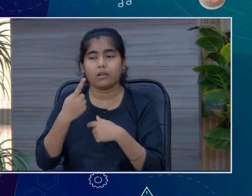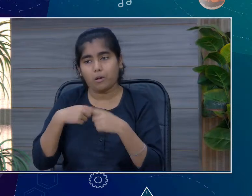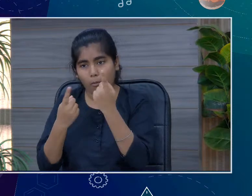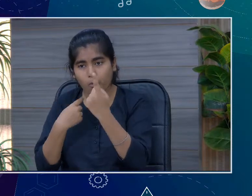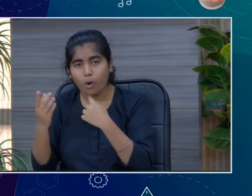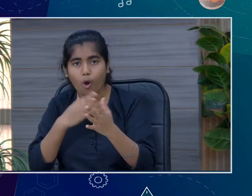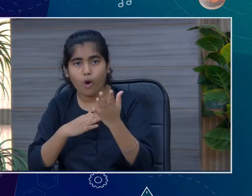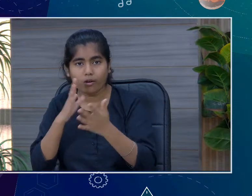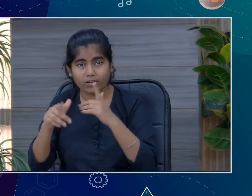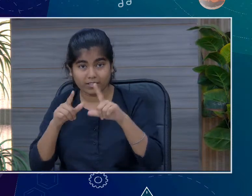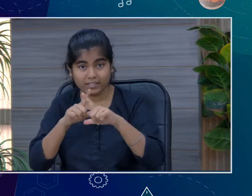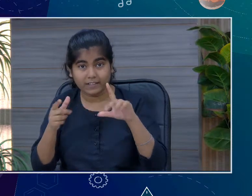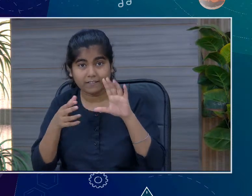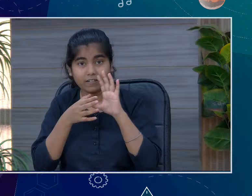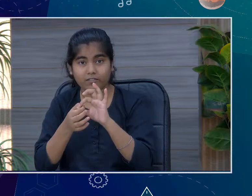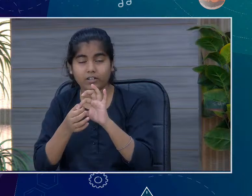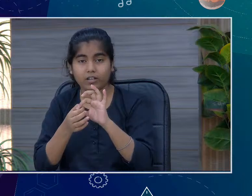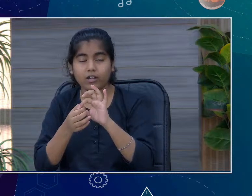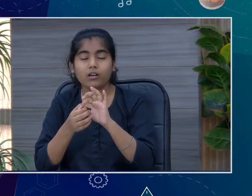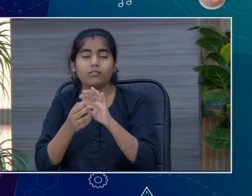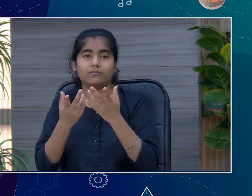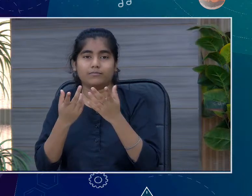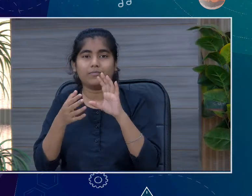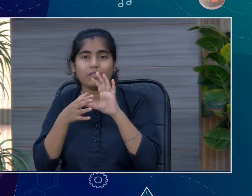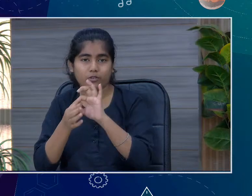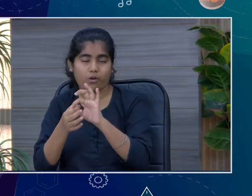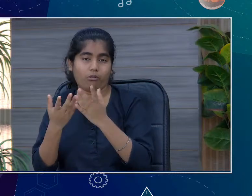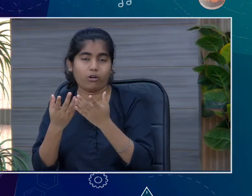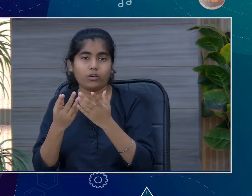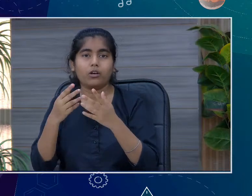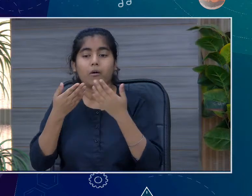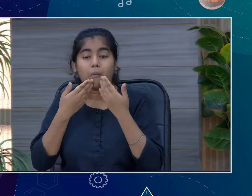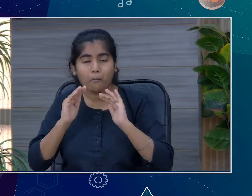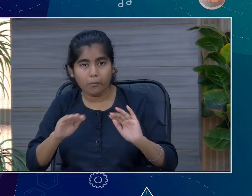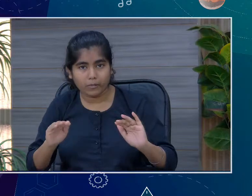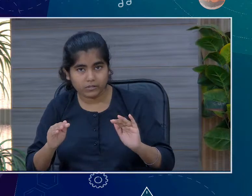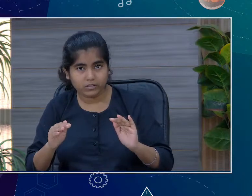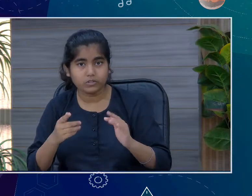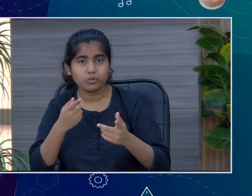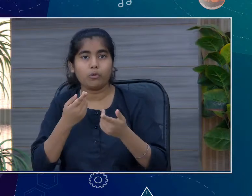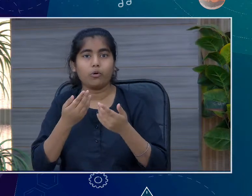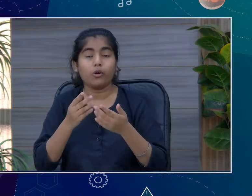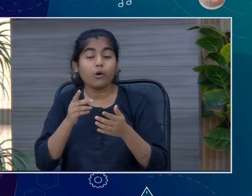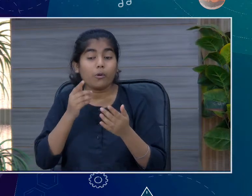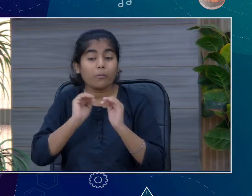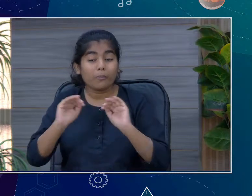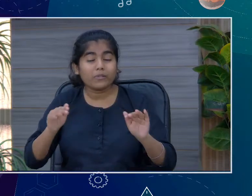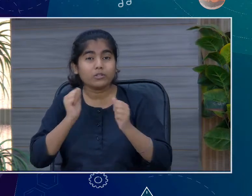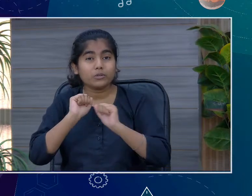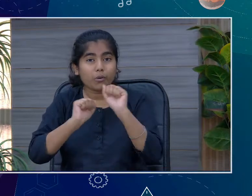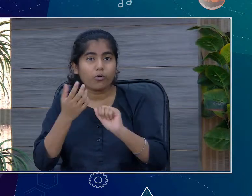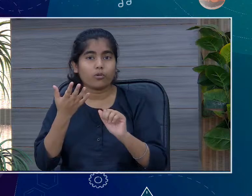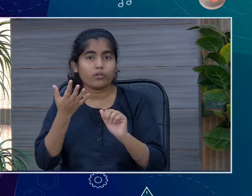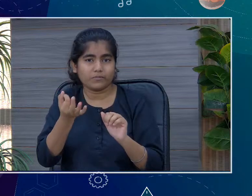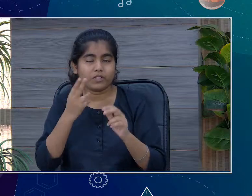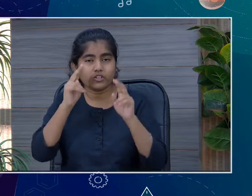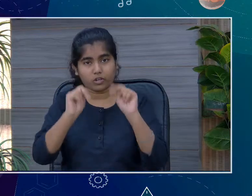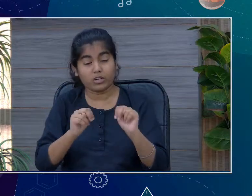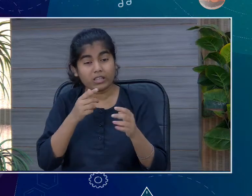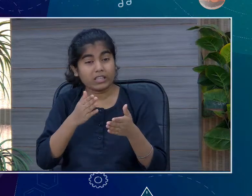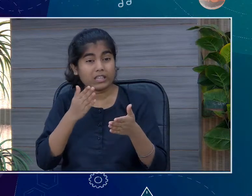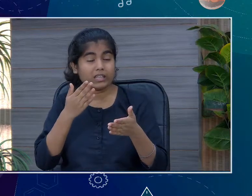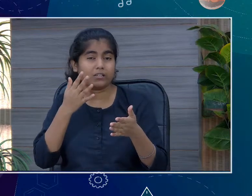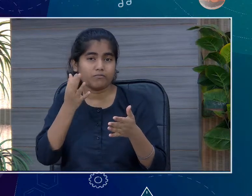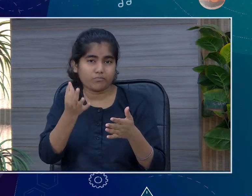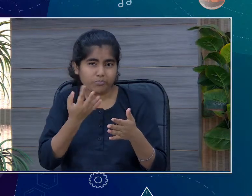language about this language, when we talk about these students who are basically in special needs, so there is a particular language where